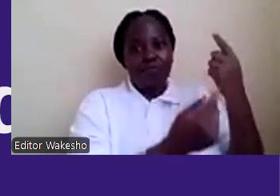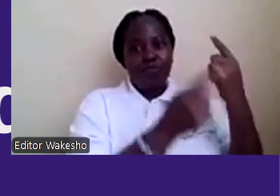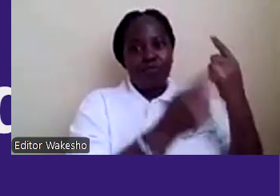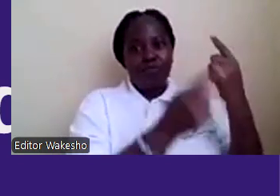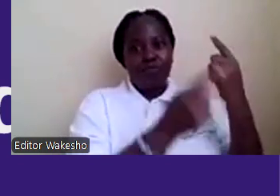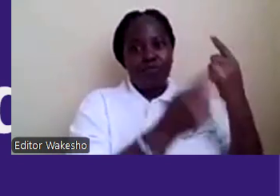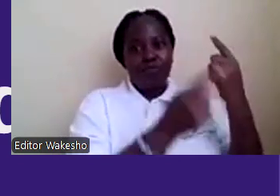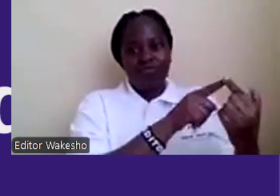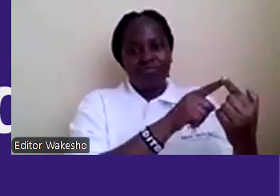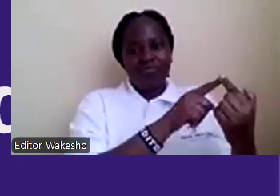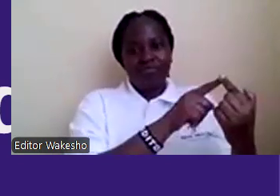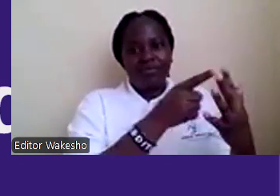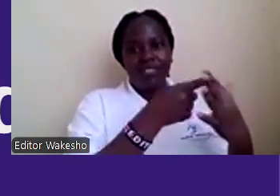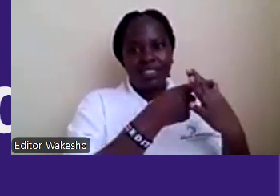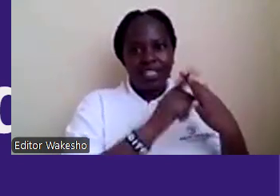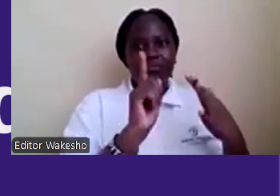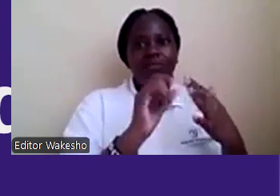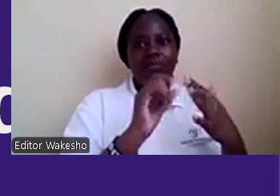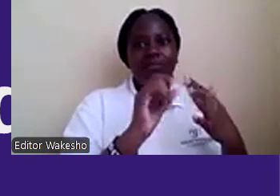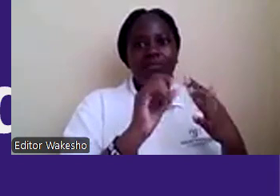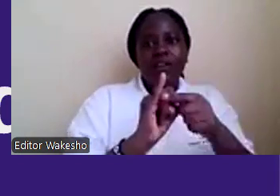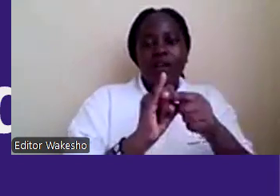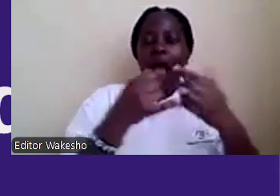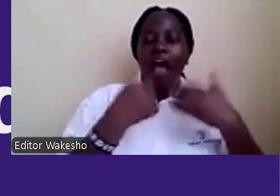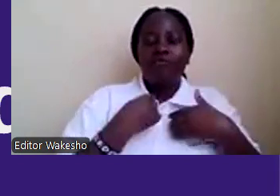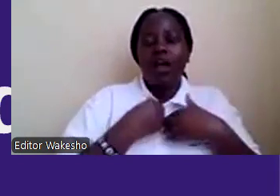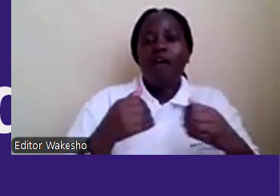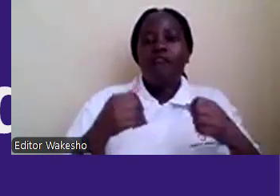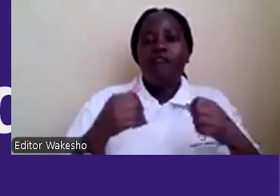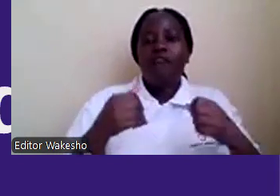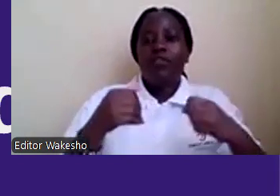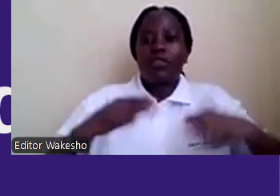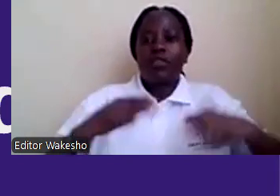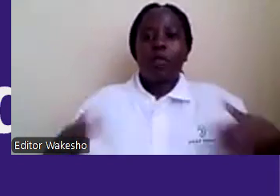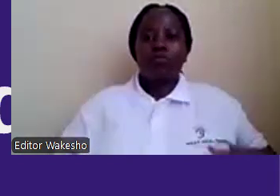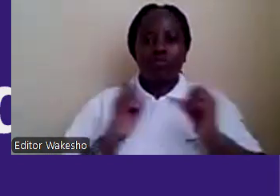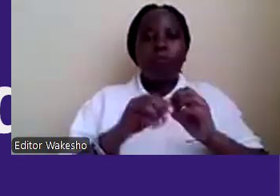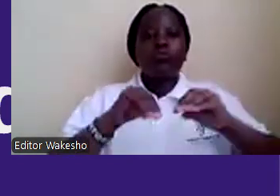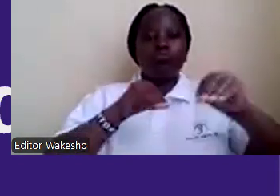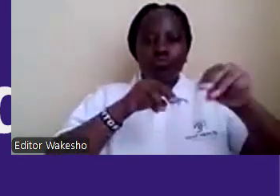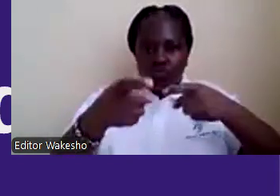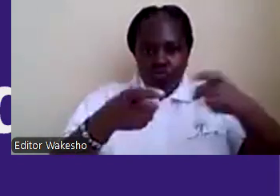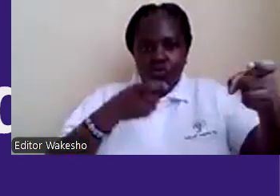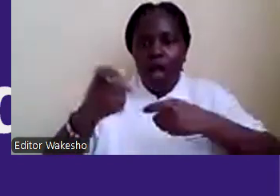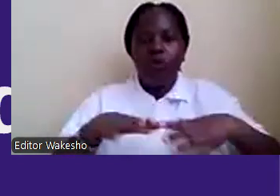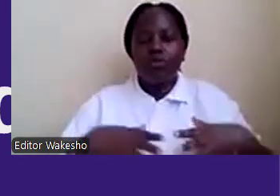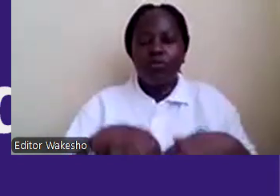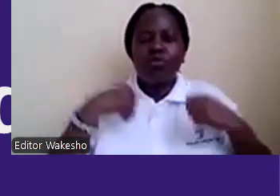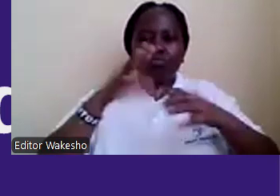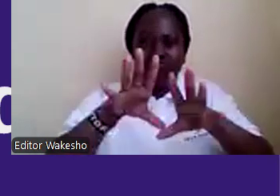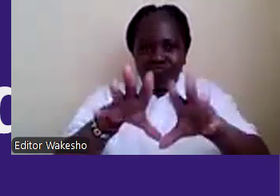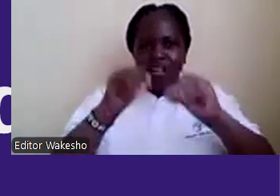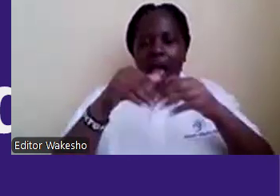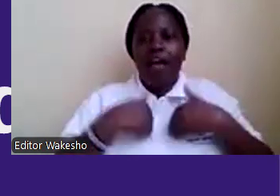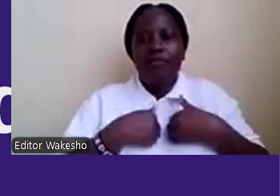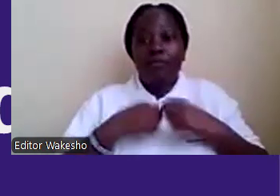caused by insulin not being produced. And this one is usually managed with insulin therapy. Then for type 2, it's usually